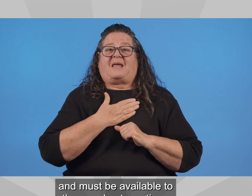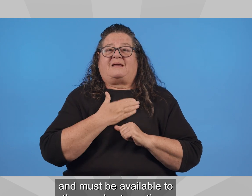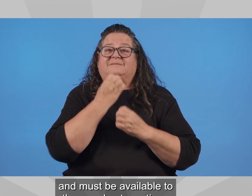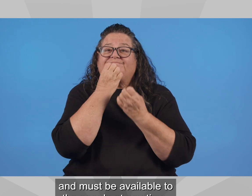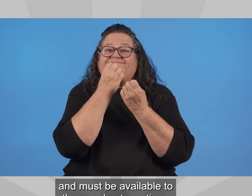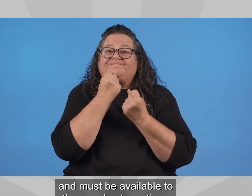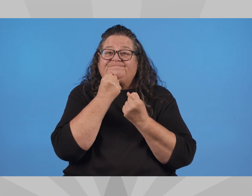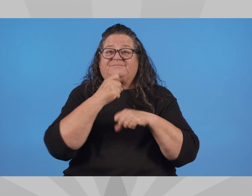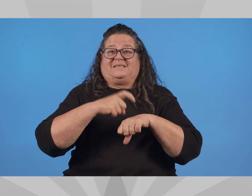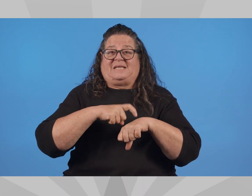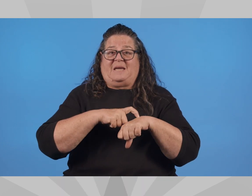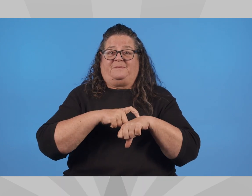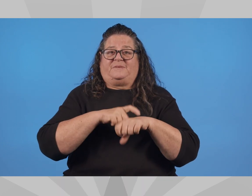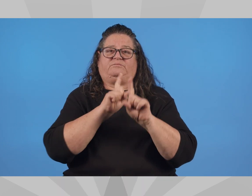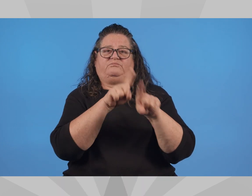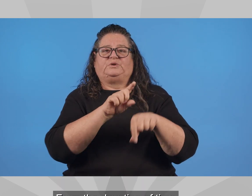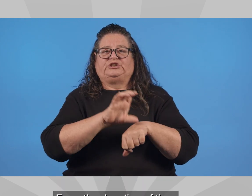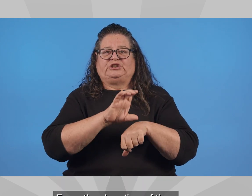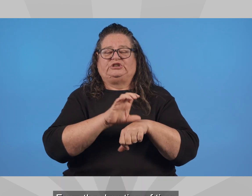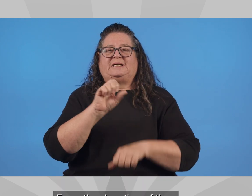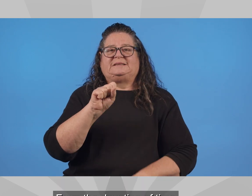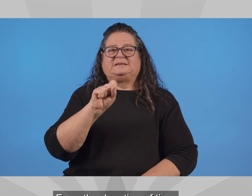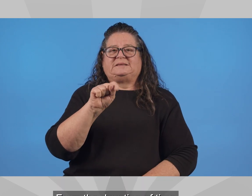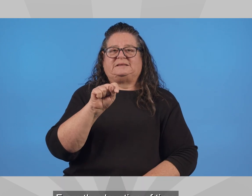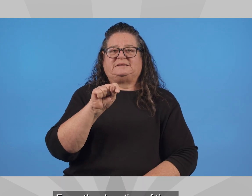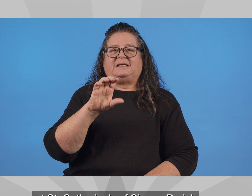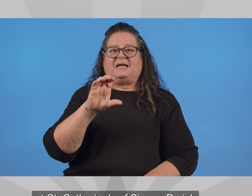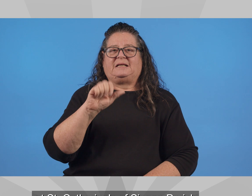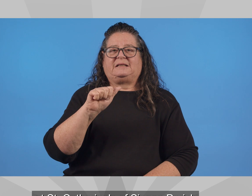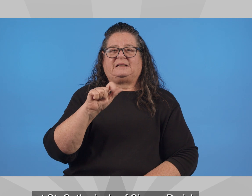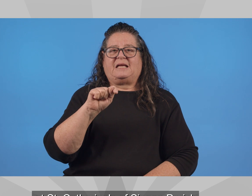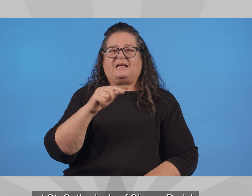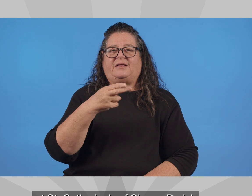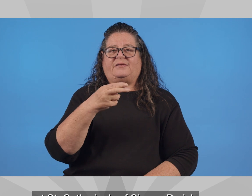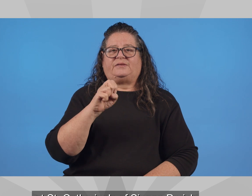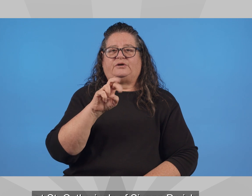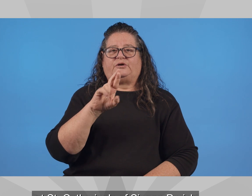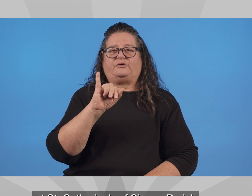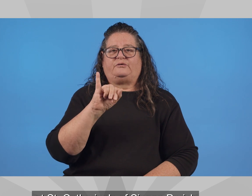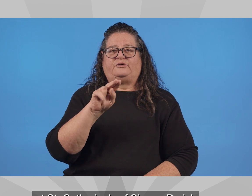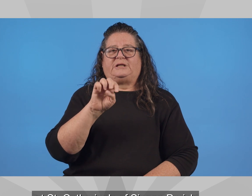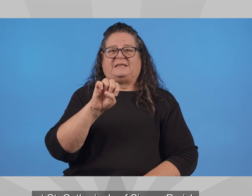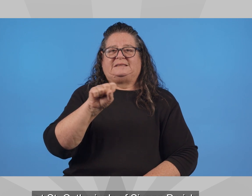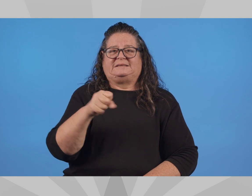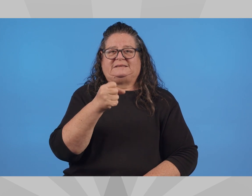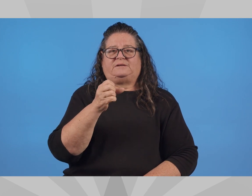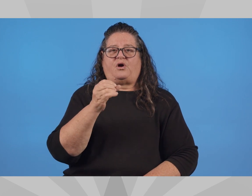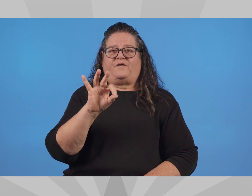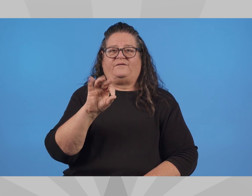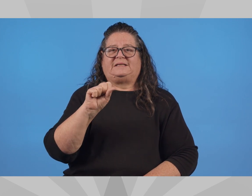at any time. From the devotion of time at St. Catherine's of Siena Parish